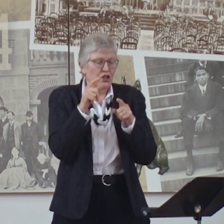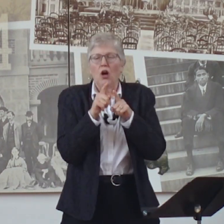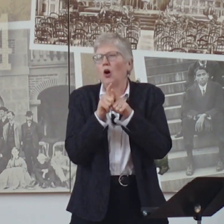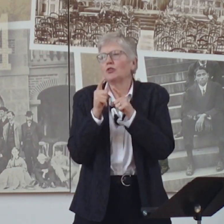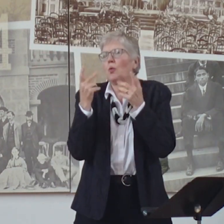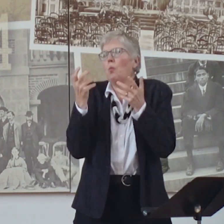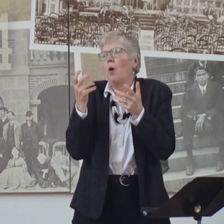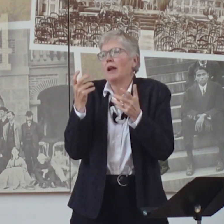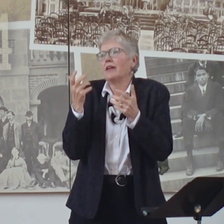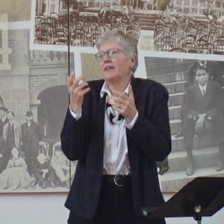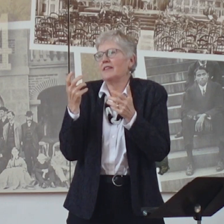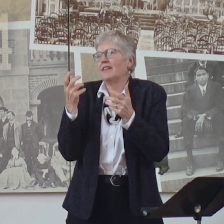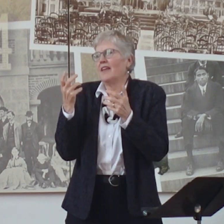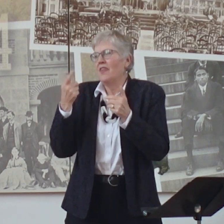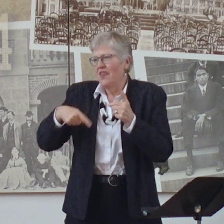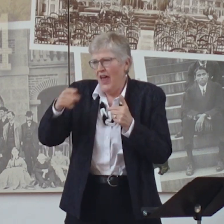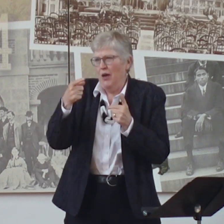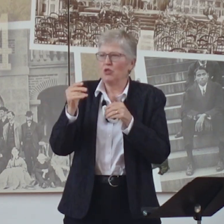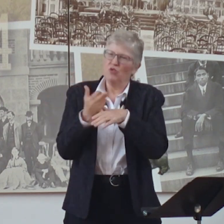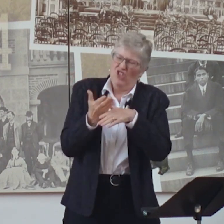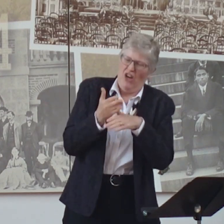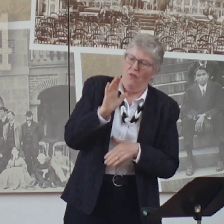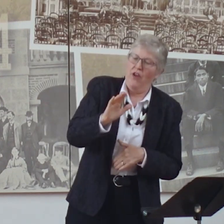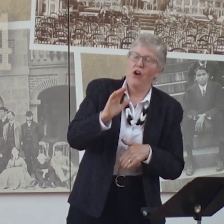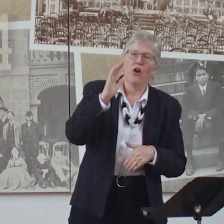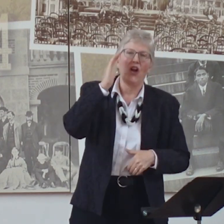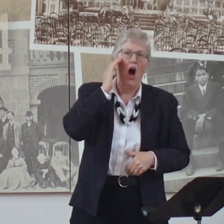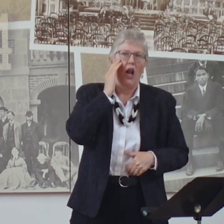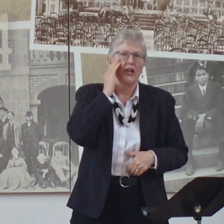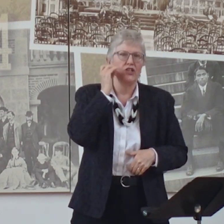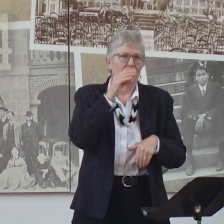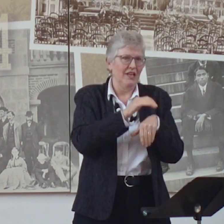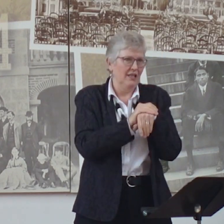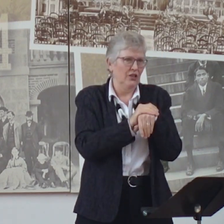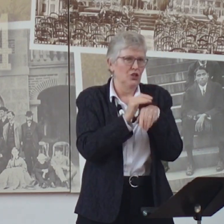who would share their knowledge of English with our students.